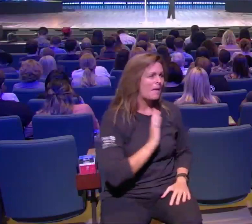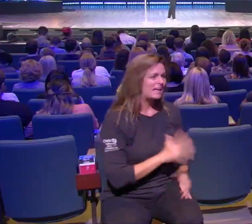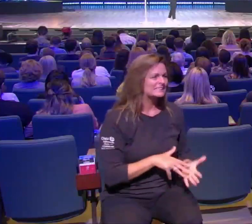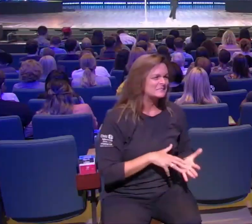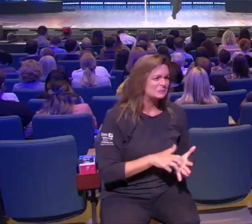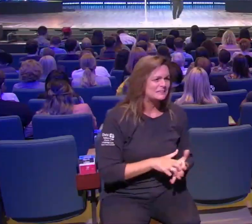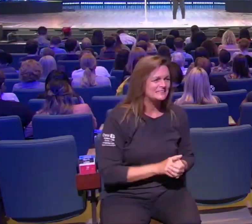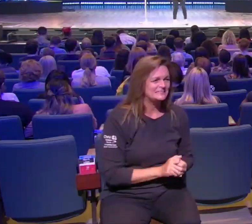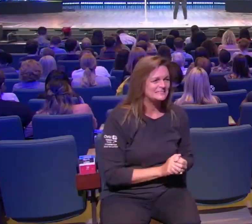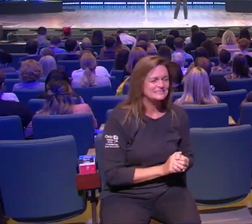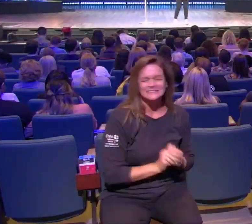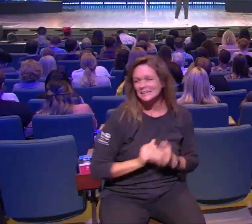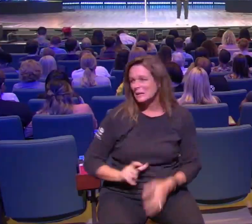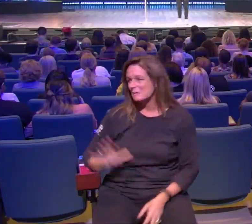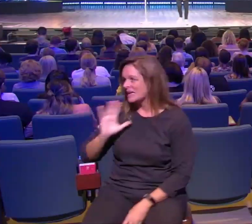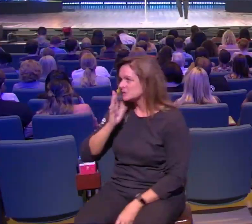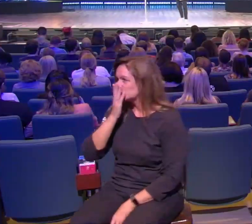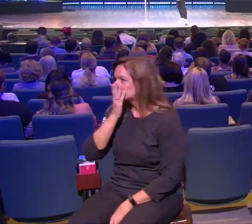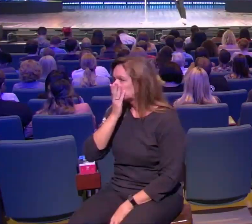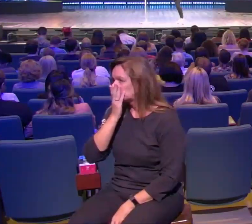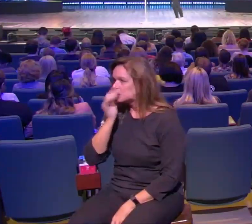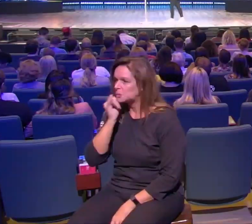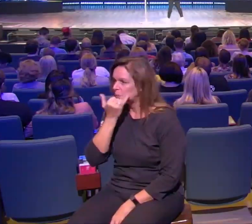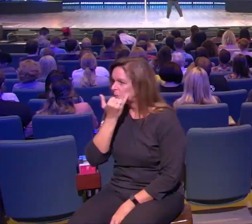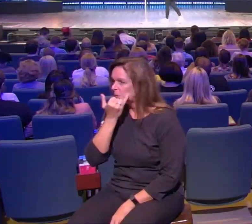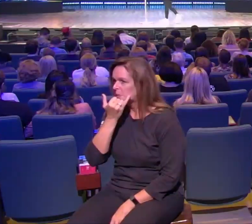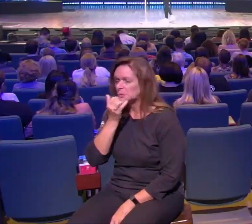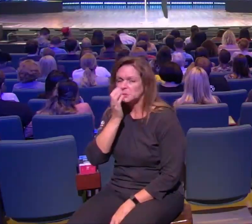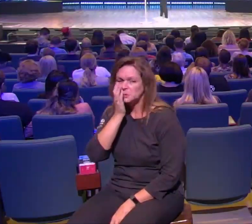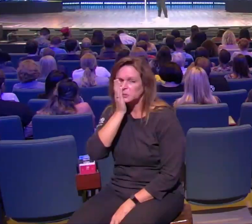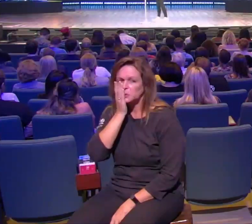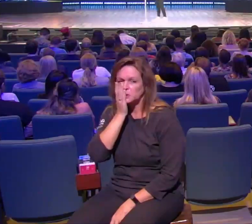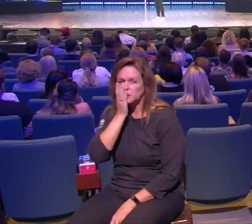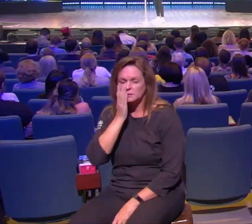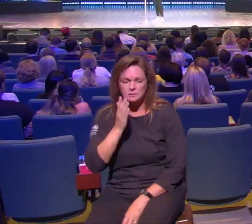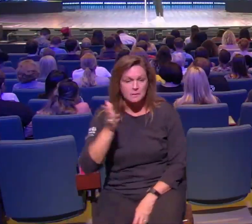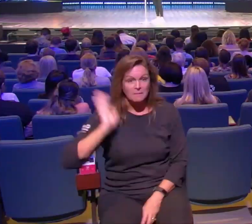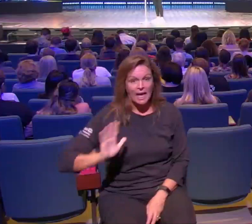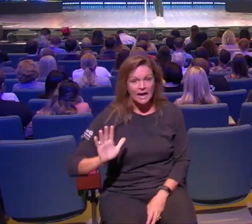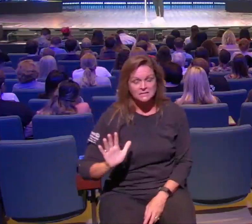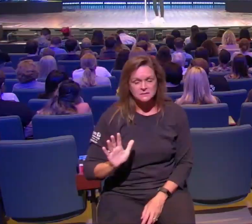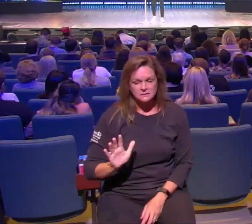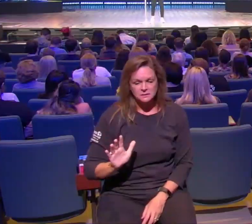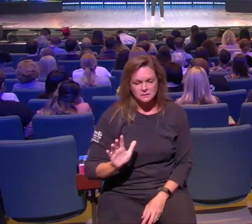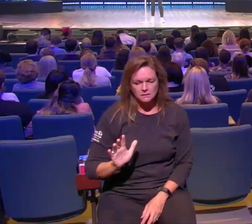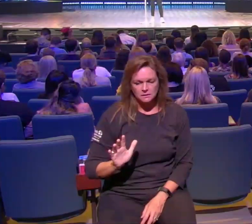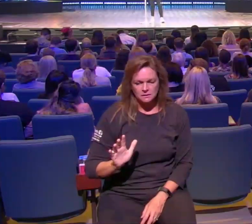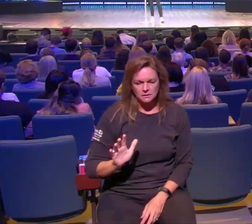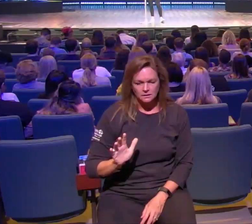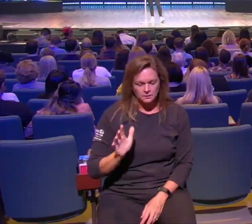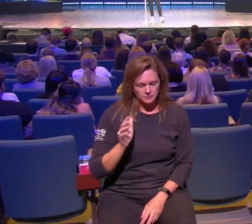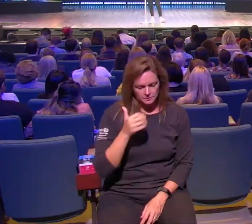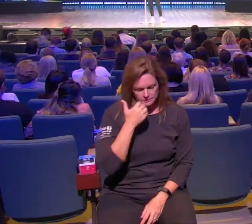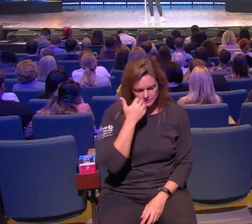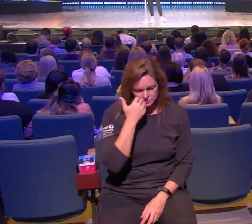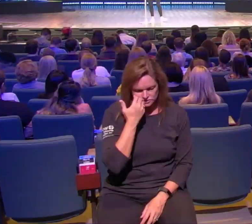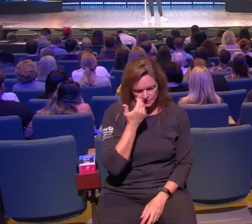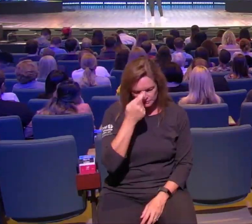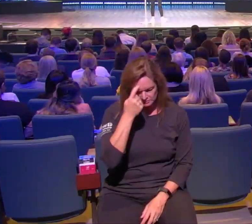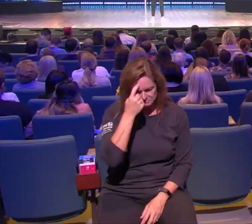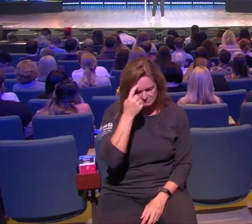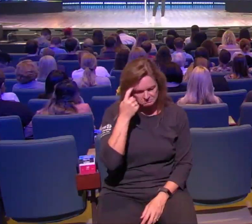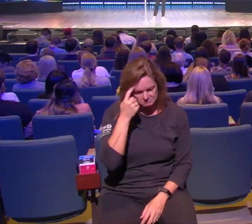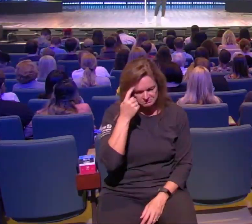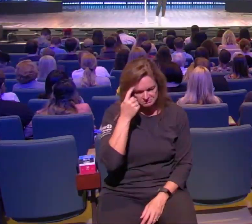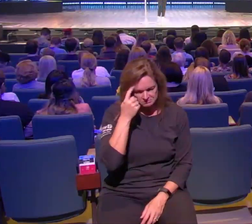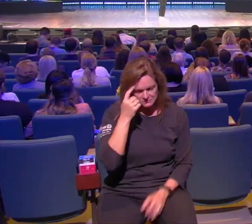shame. You may feel that you've been forgotten, but God has not forgotten you. You may